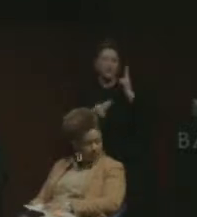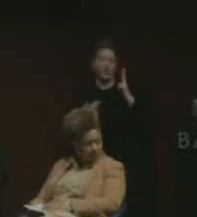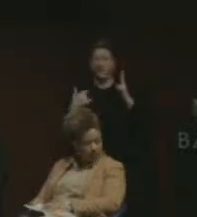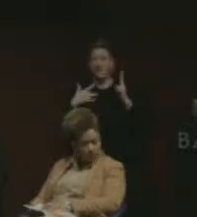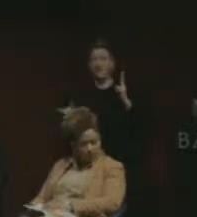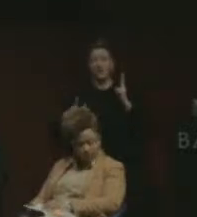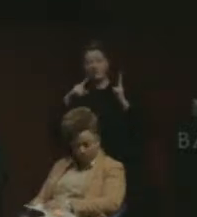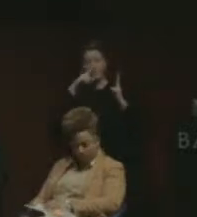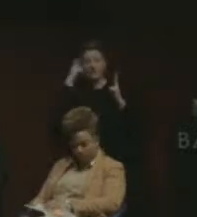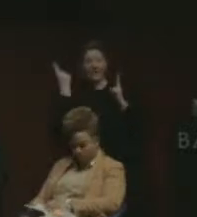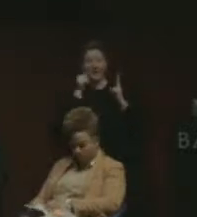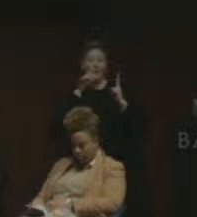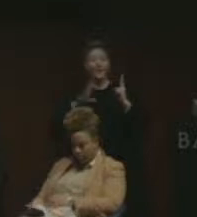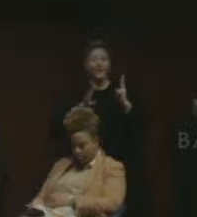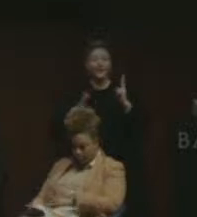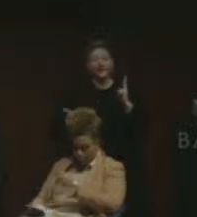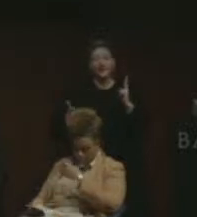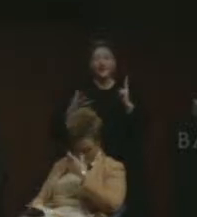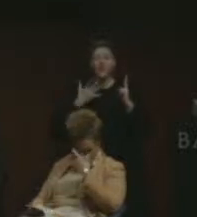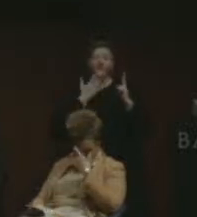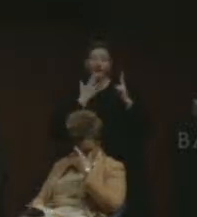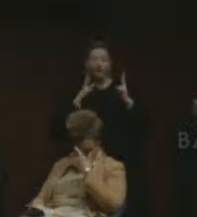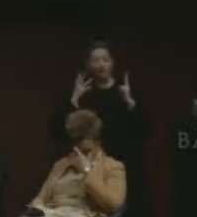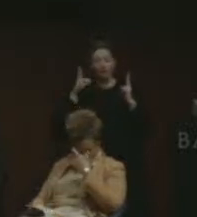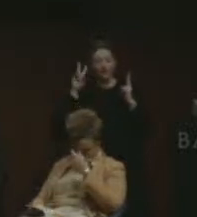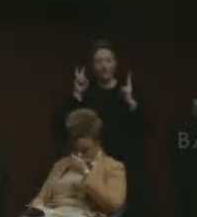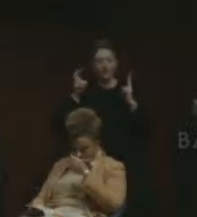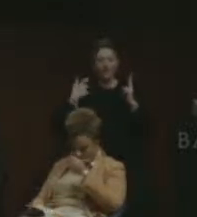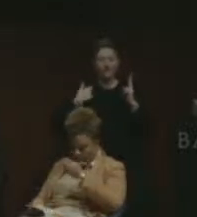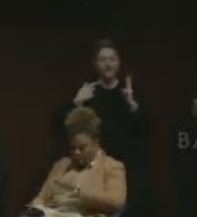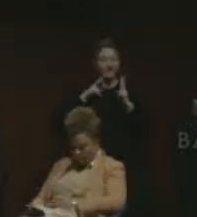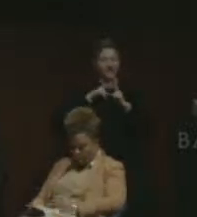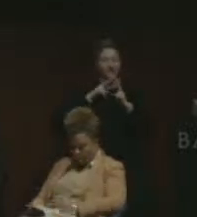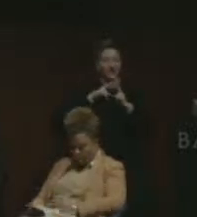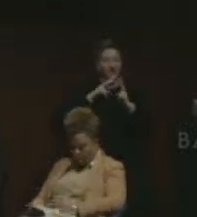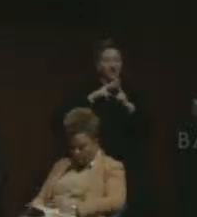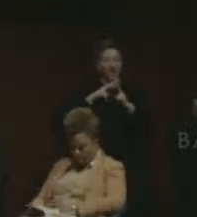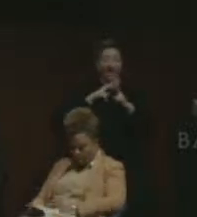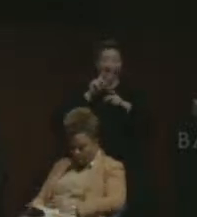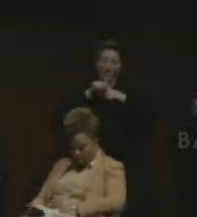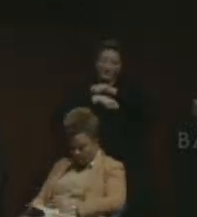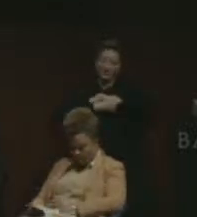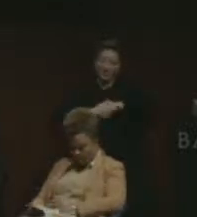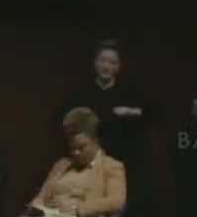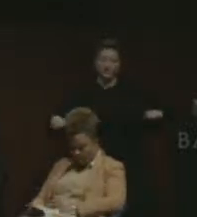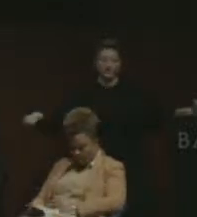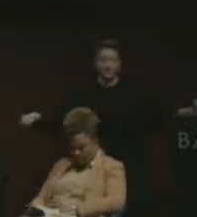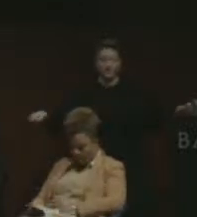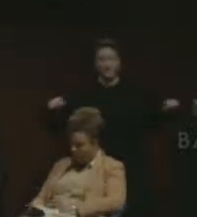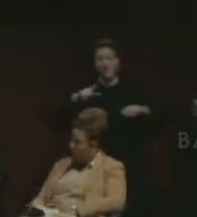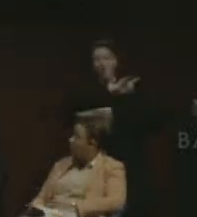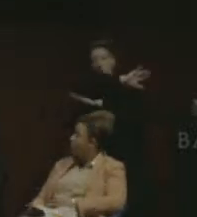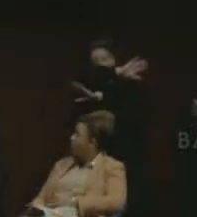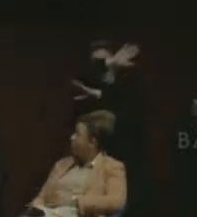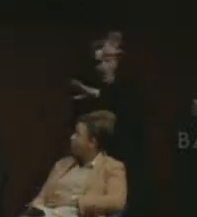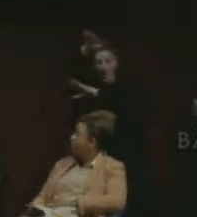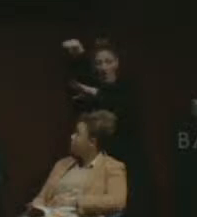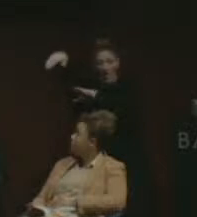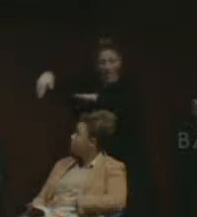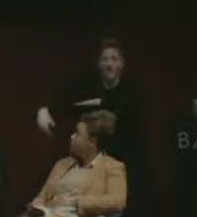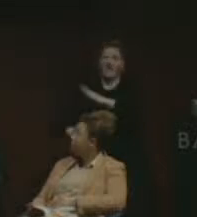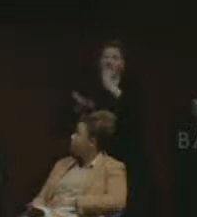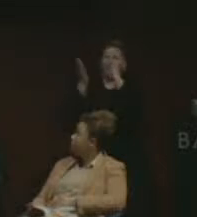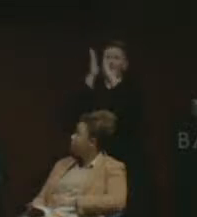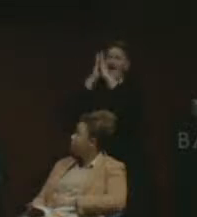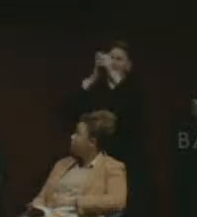colored women under South Africa's term. And so these are domestic workers who chained themselves to the gates of parliament for the night. They asked leaders